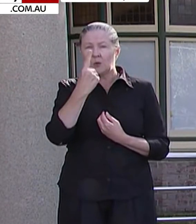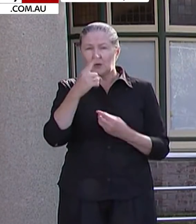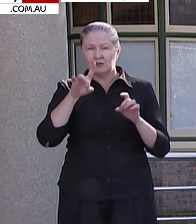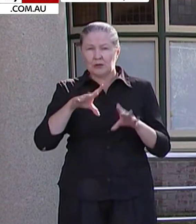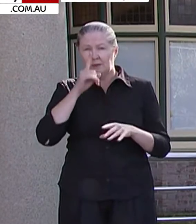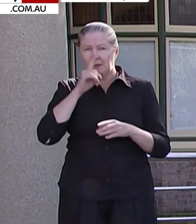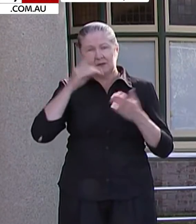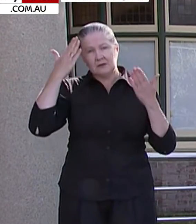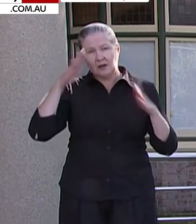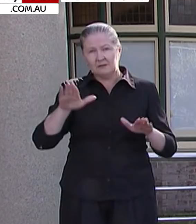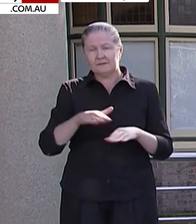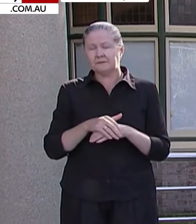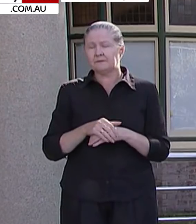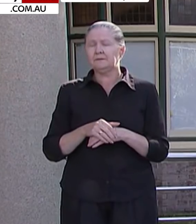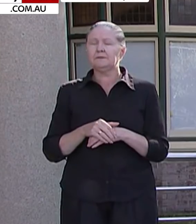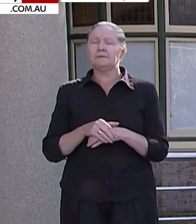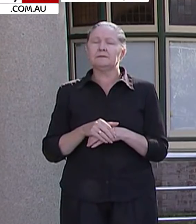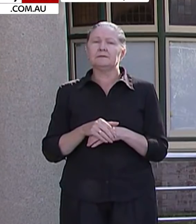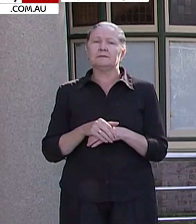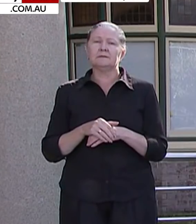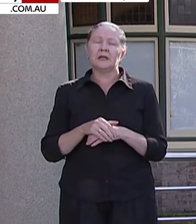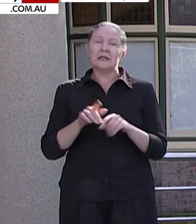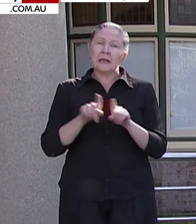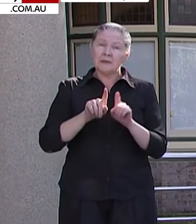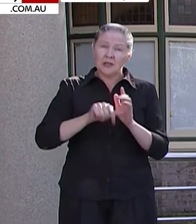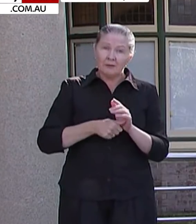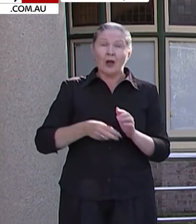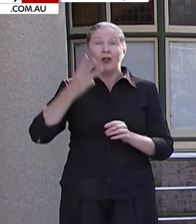lives. At the same time,